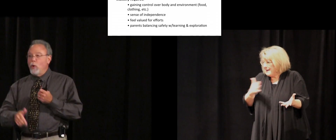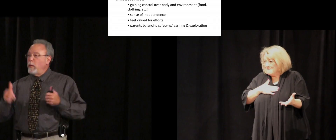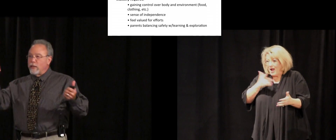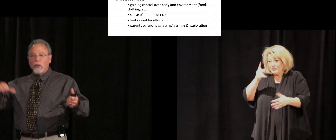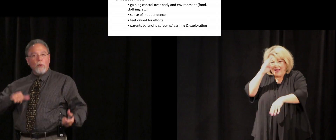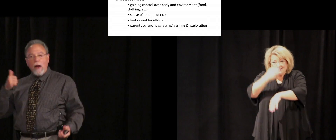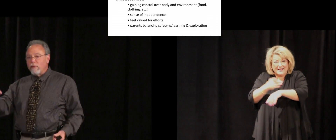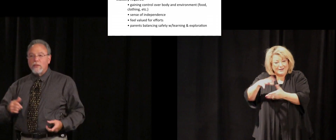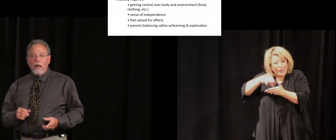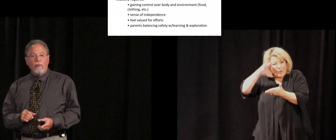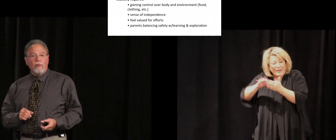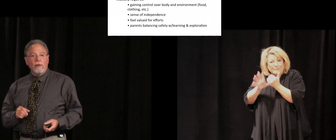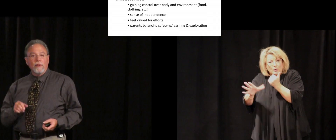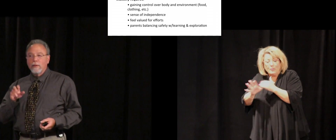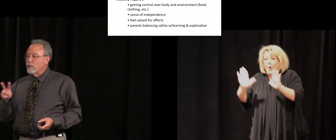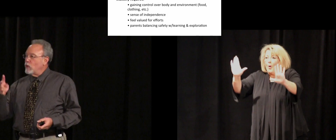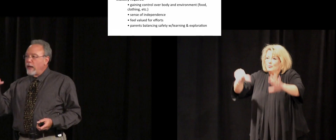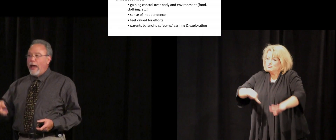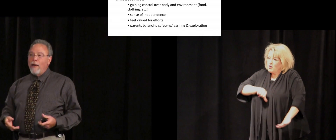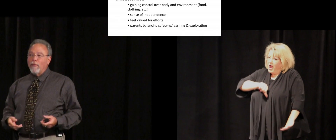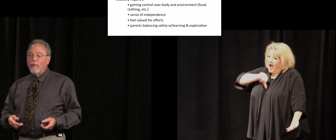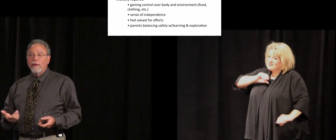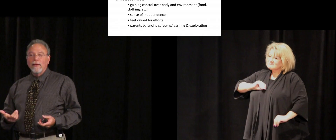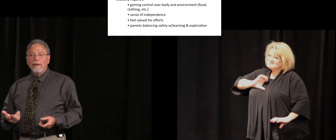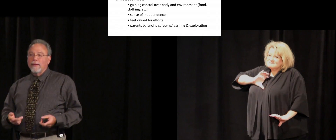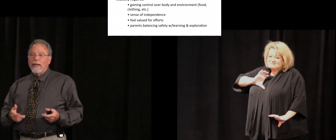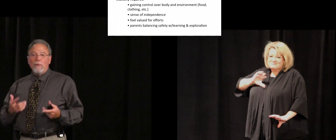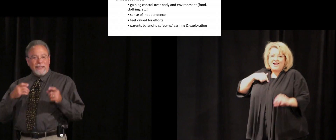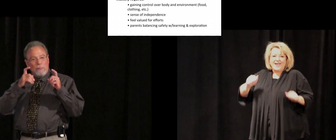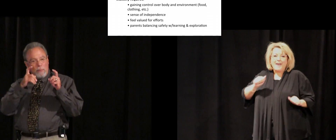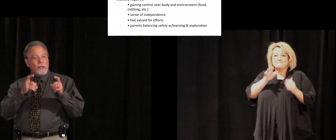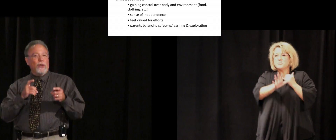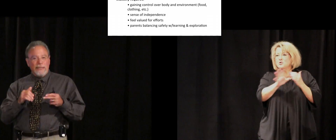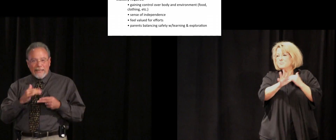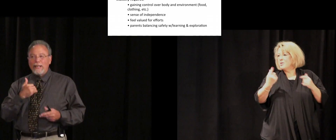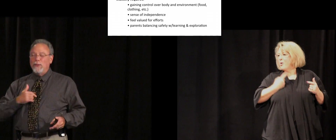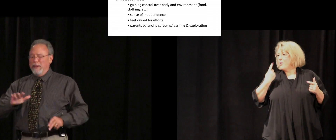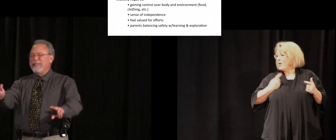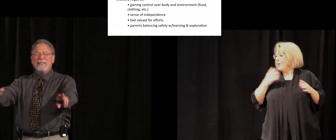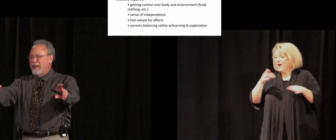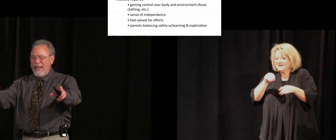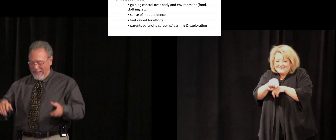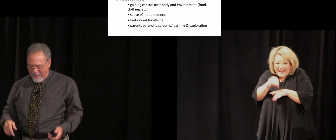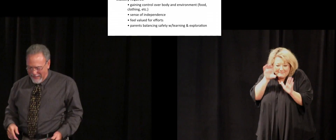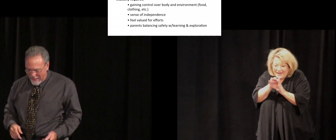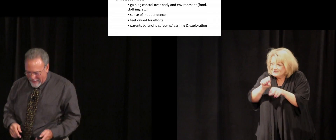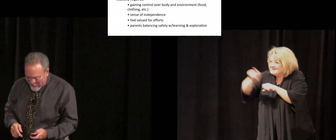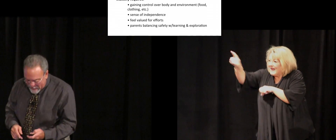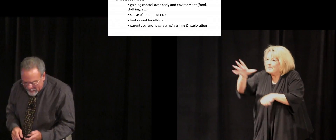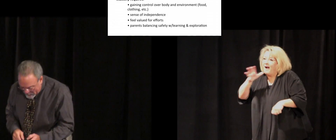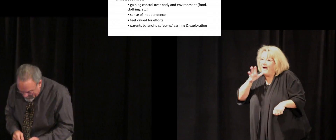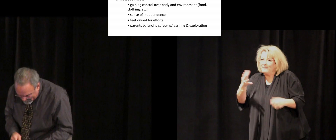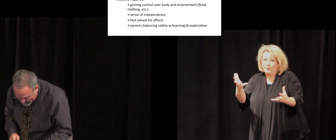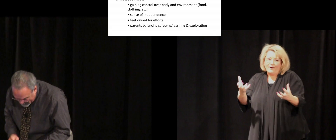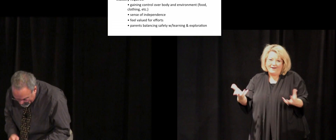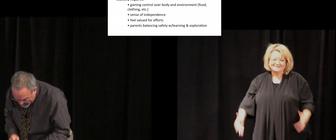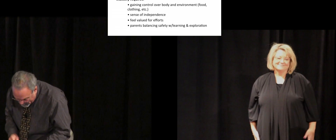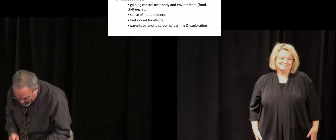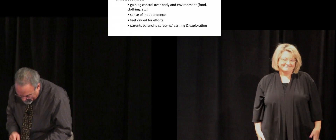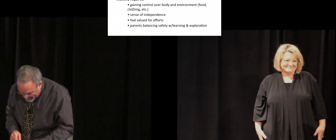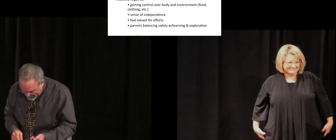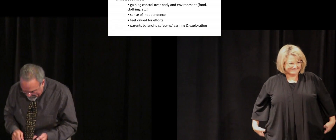So, if normal development at stage 2 includes mastering life skills, taking care of your body and your functioning, and